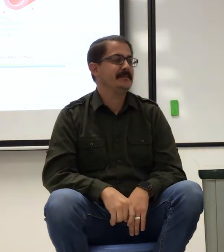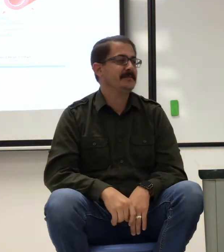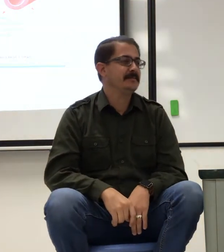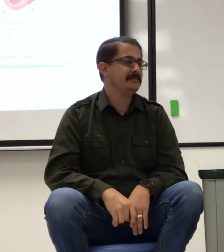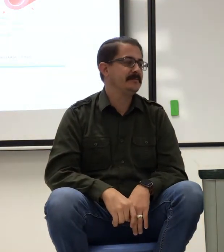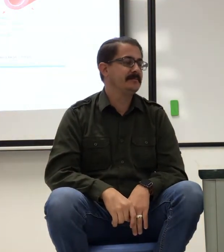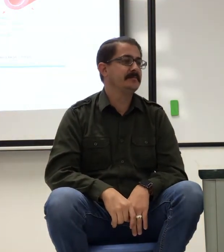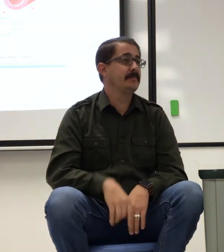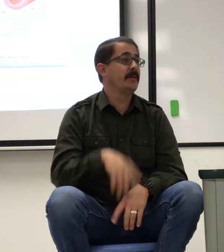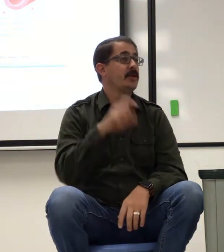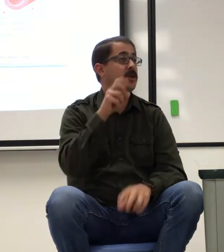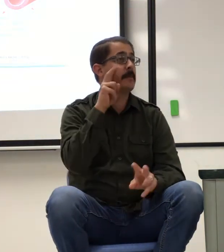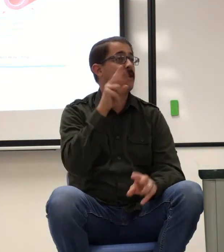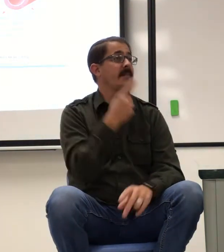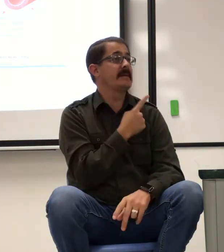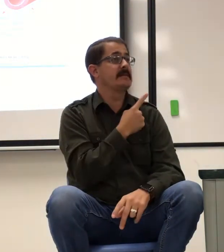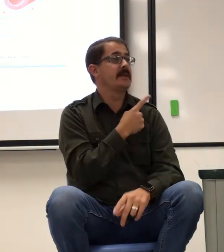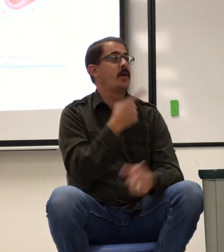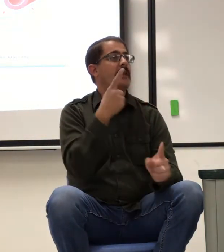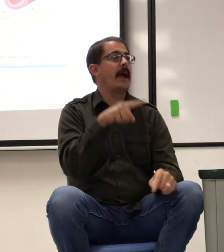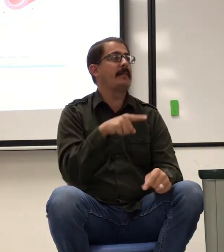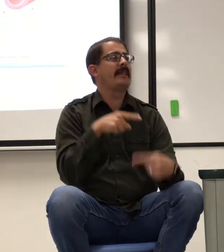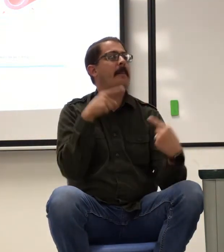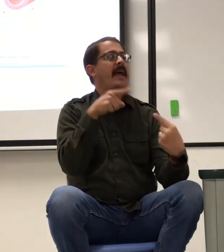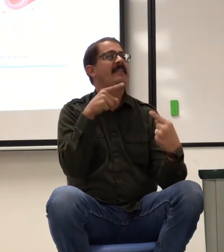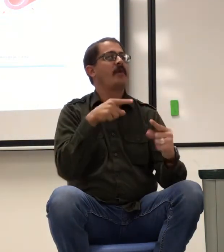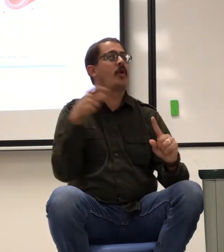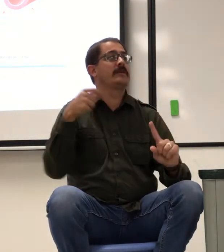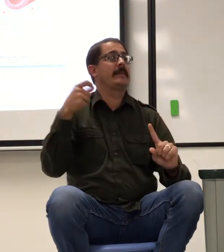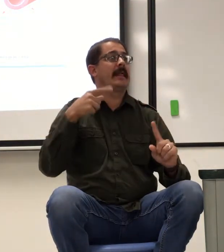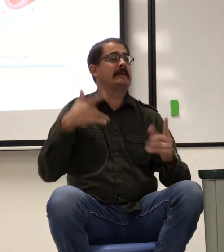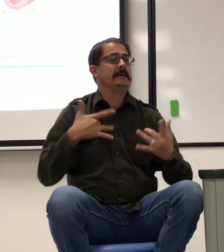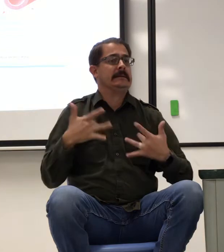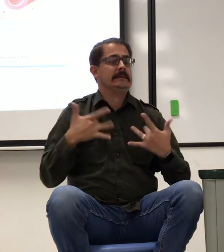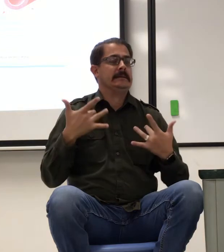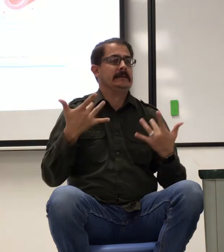You should observe this. So what's happening is the painful stimulus,